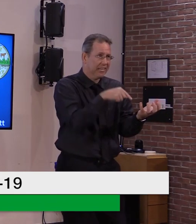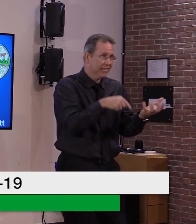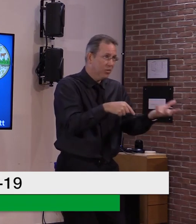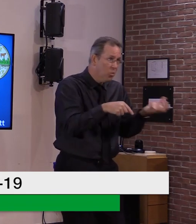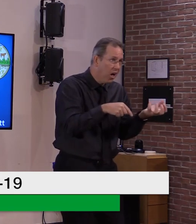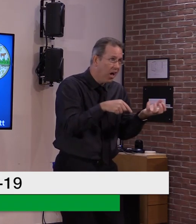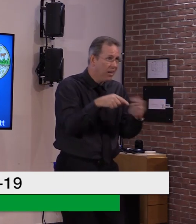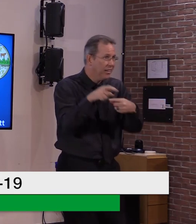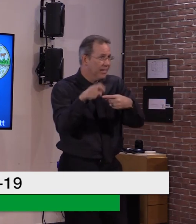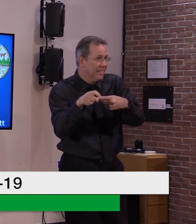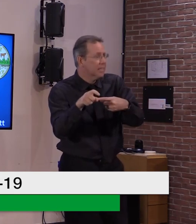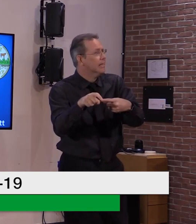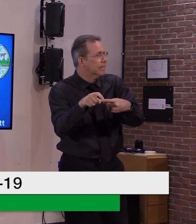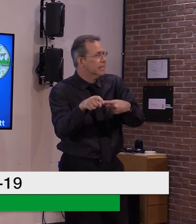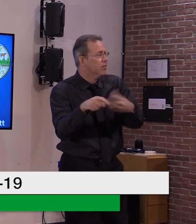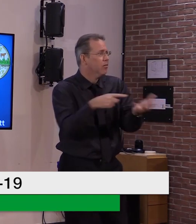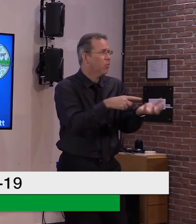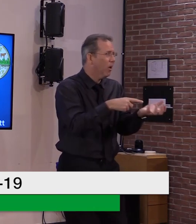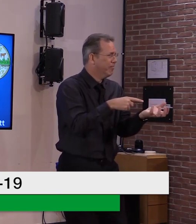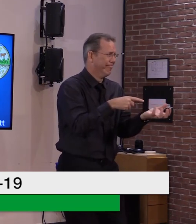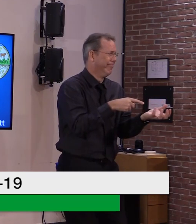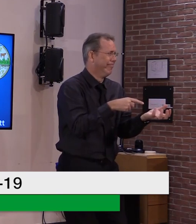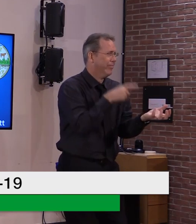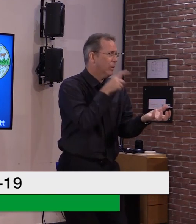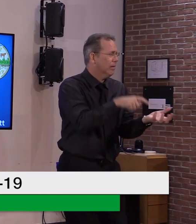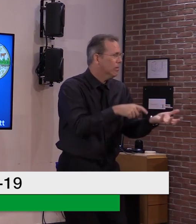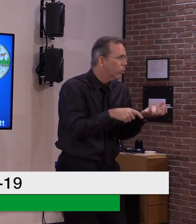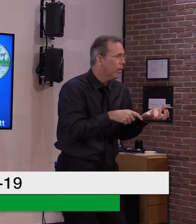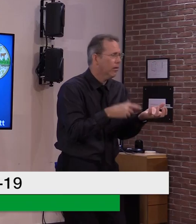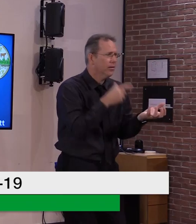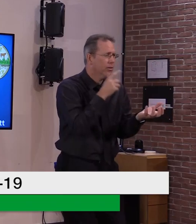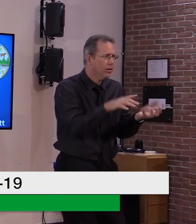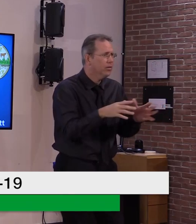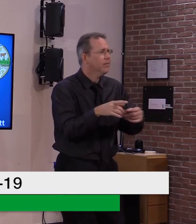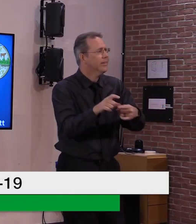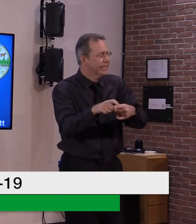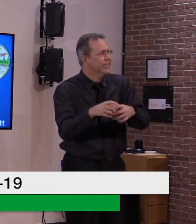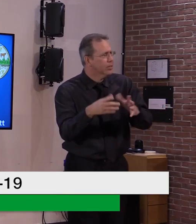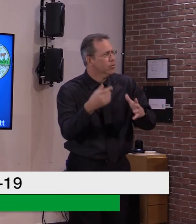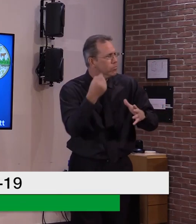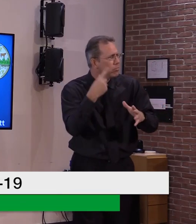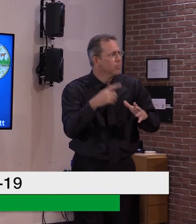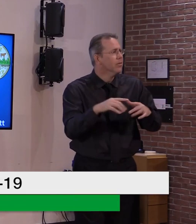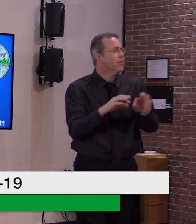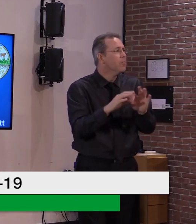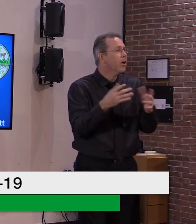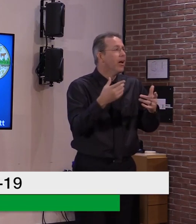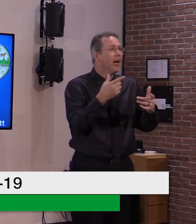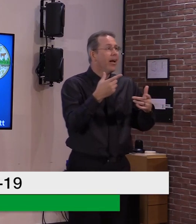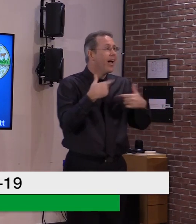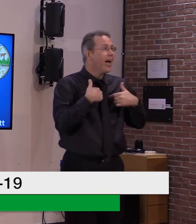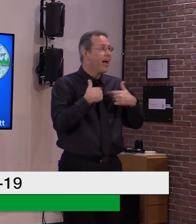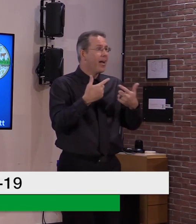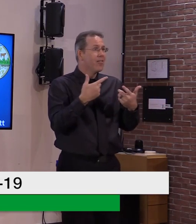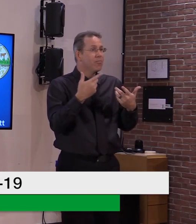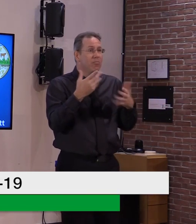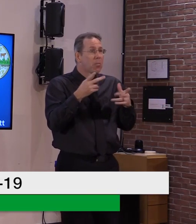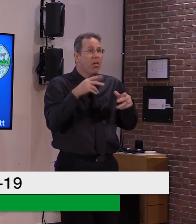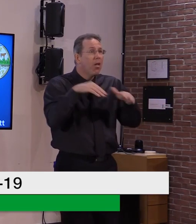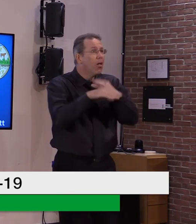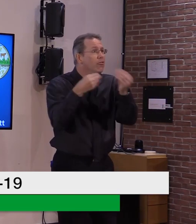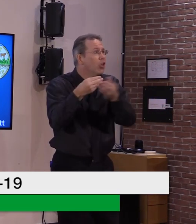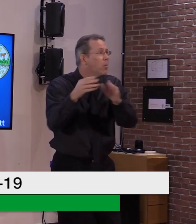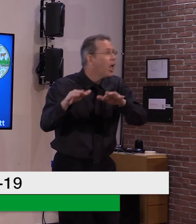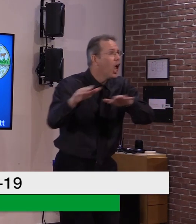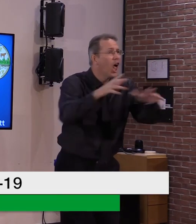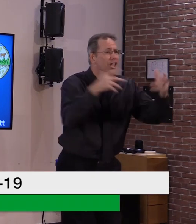those uh situations don't we're trying to prevent the mass gatherings of this nature for long periods of time um